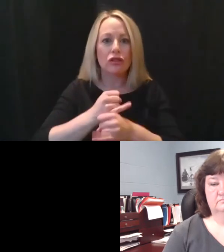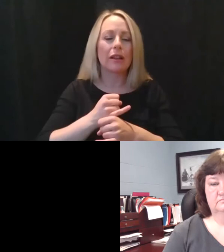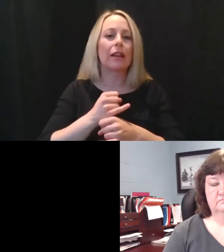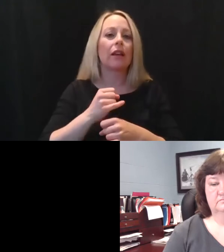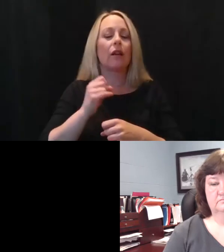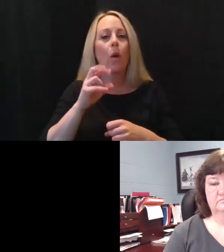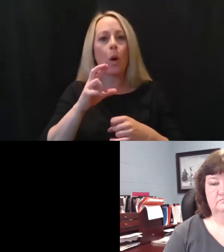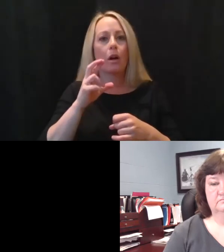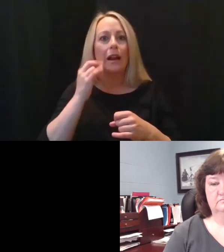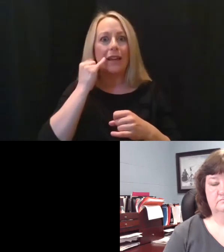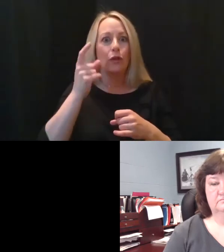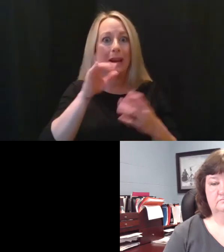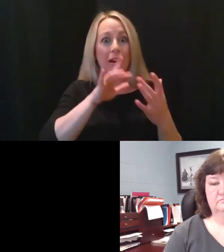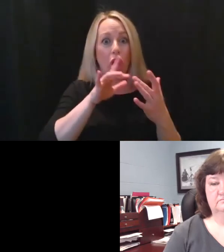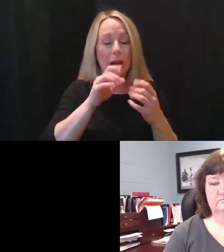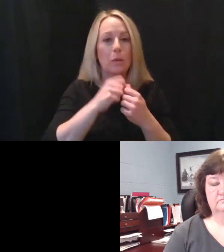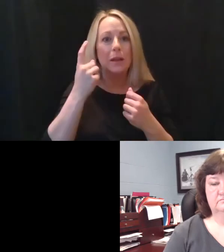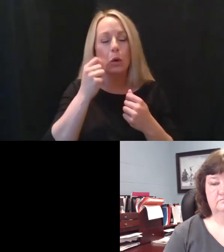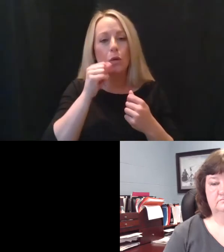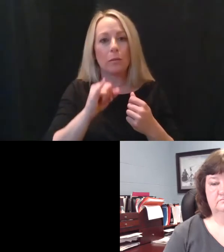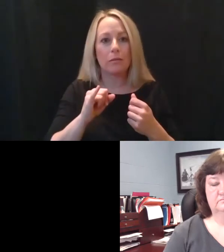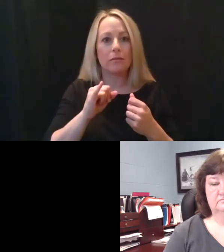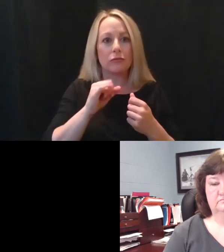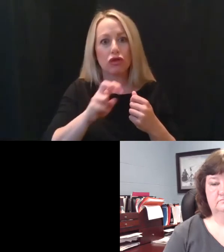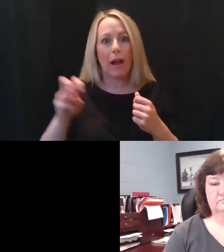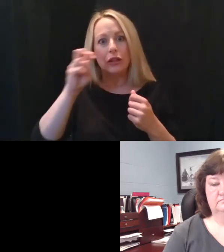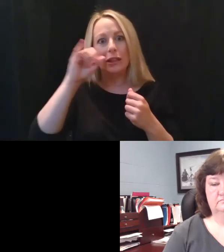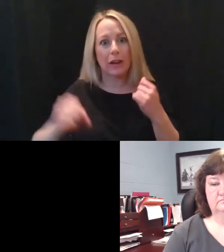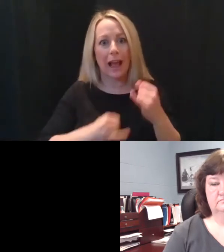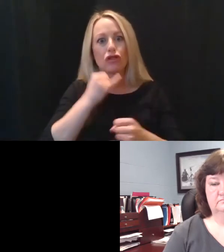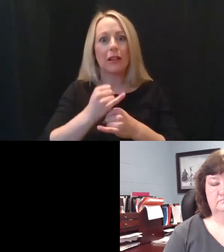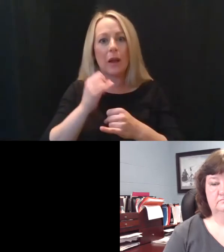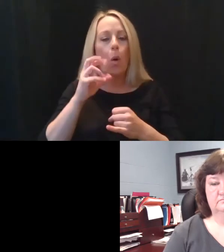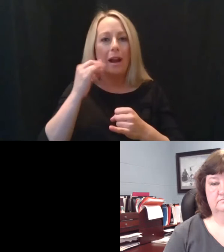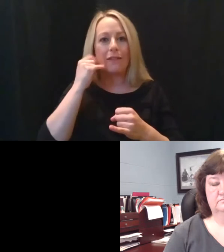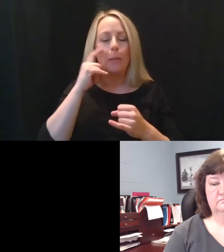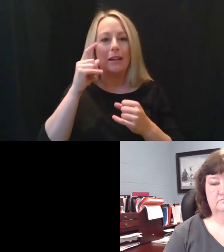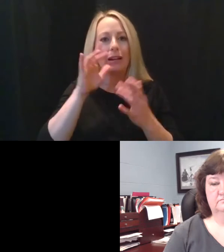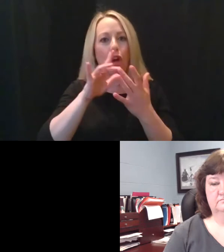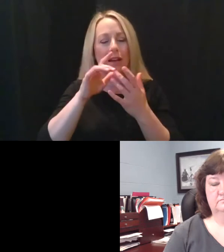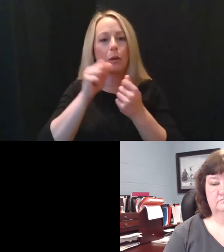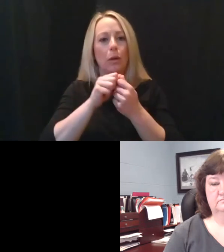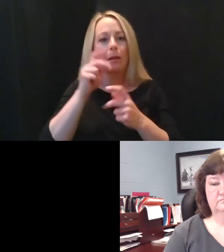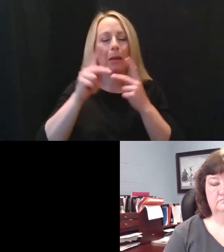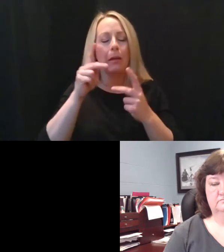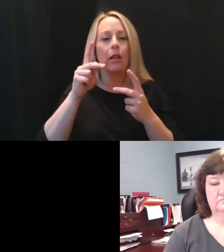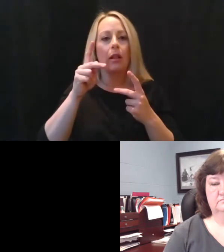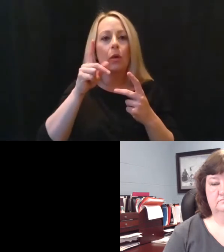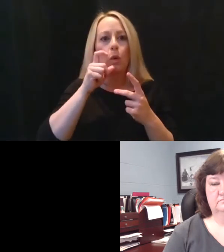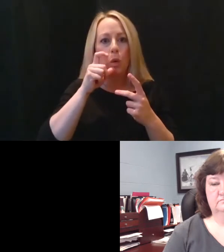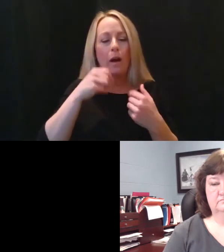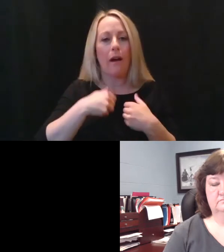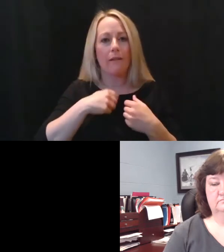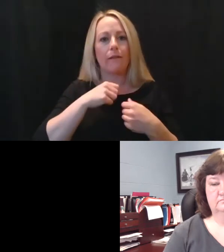internationally, if someone's had COVID before and this is a reinfection. So there's some specific criteria, but we do